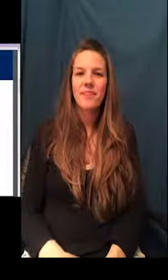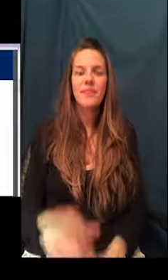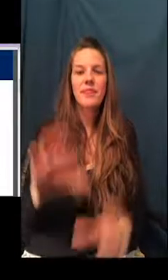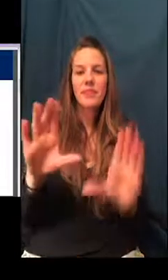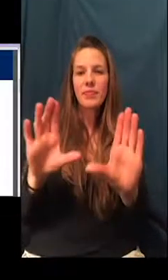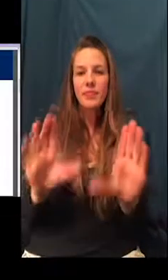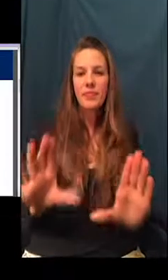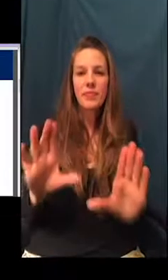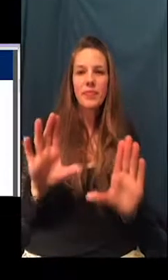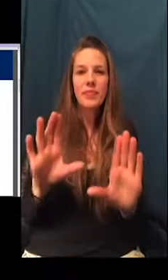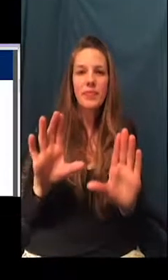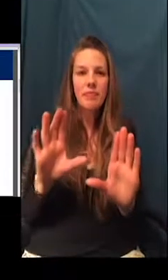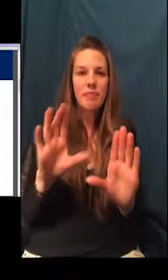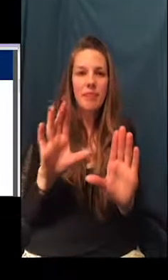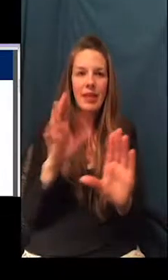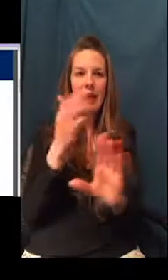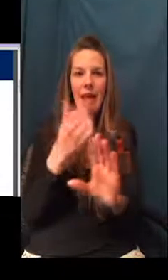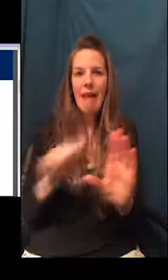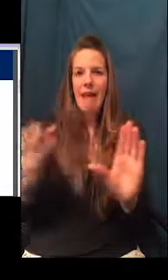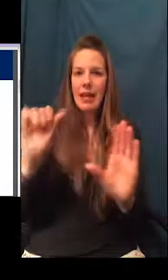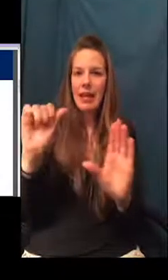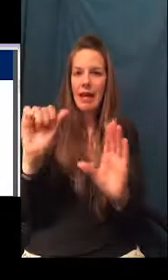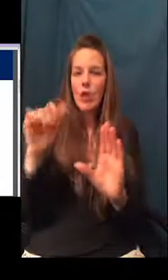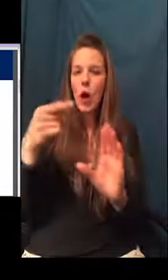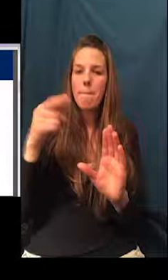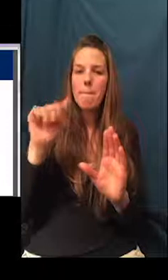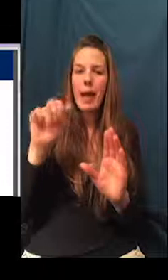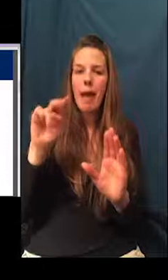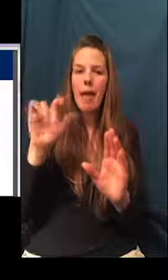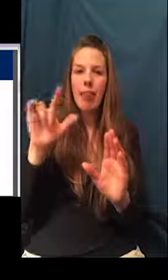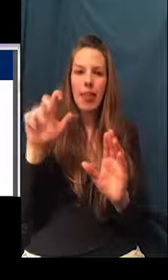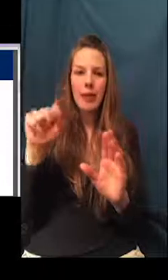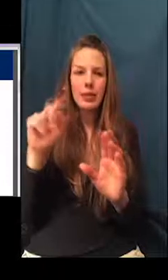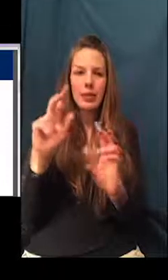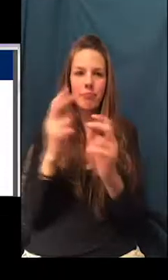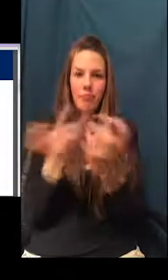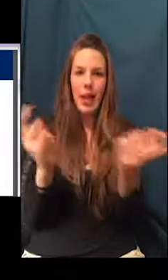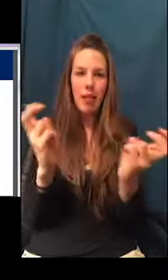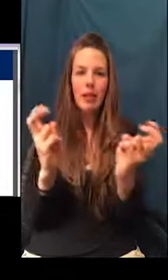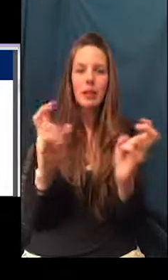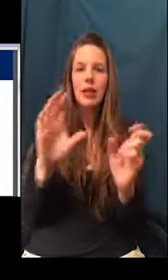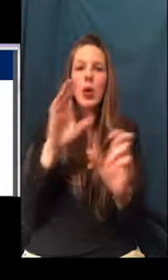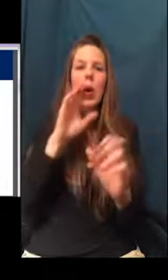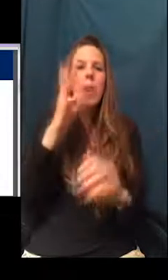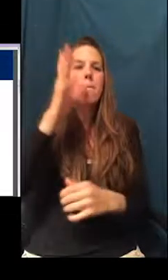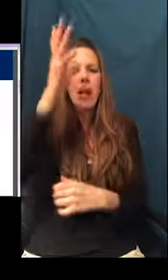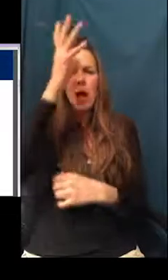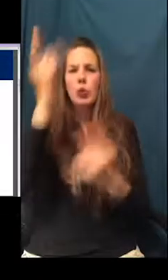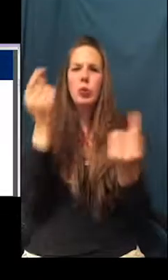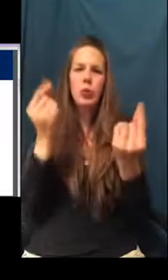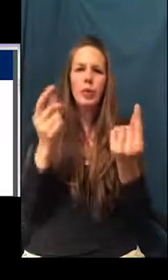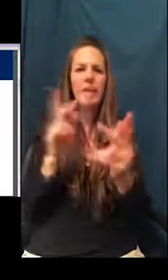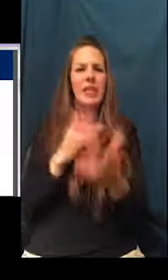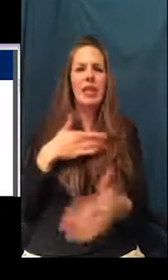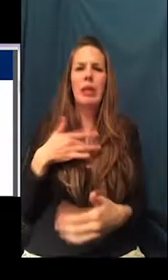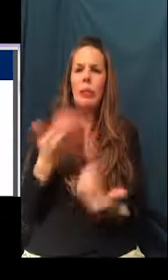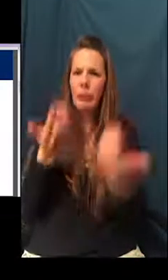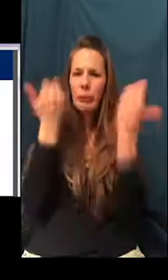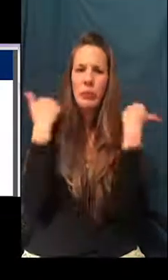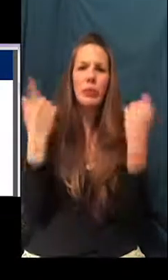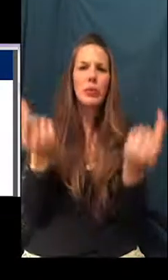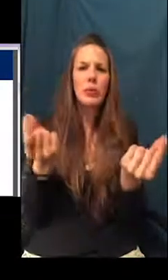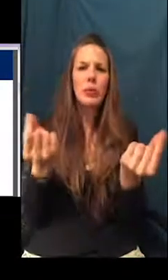Great. And for any of our panelists, what can parents do that are feeling overwhelmed?